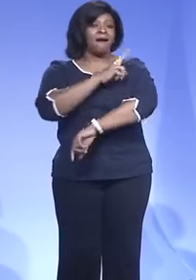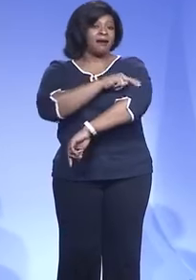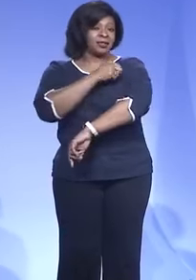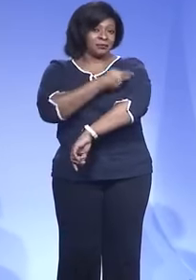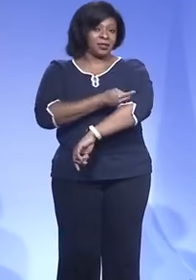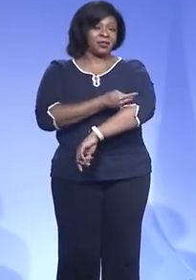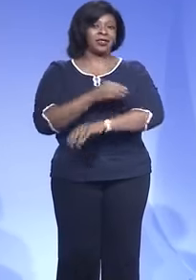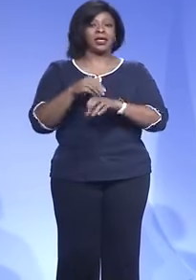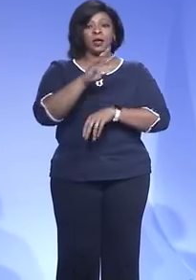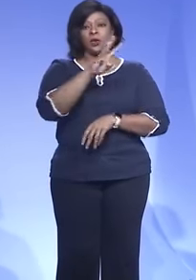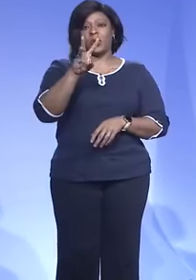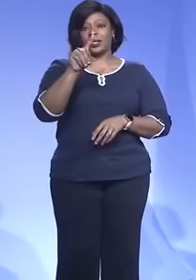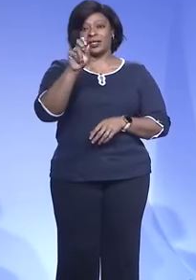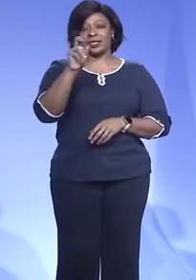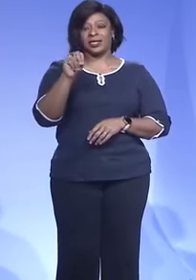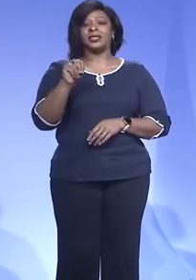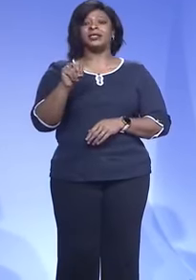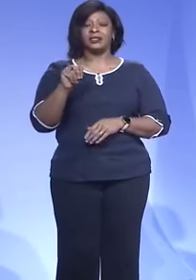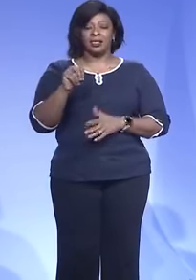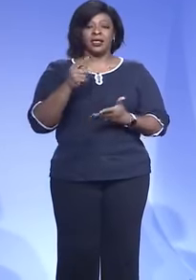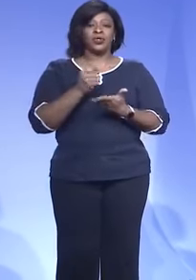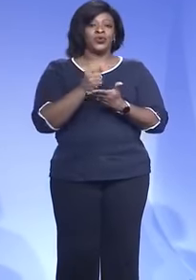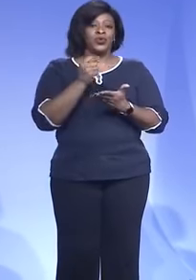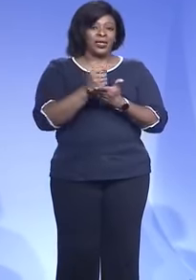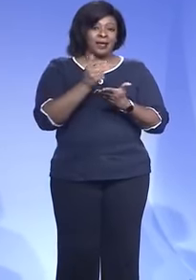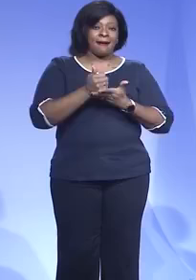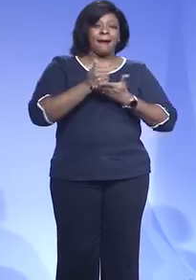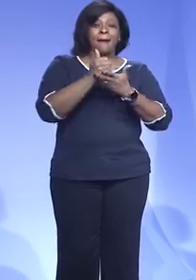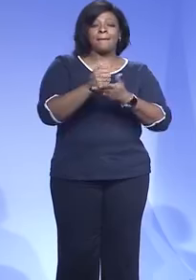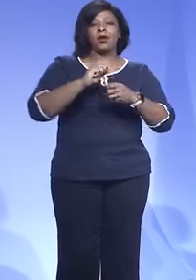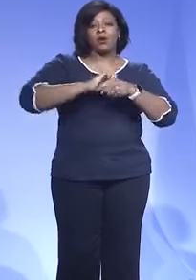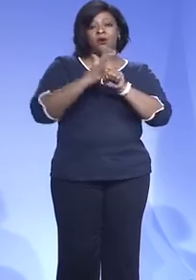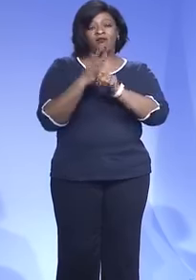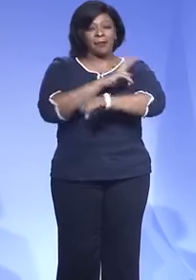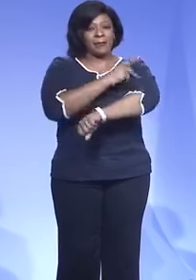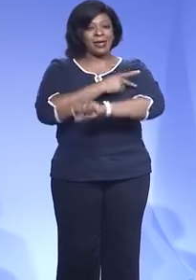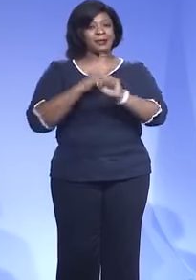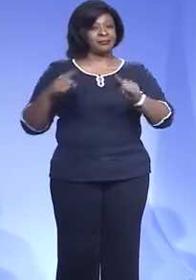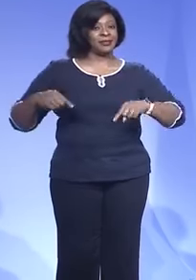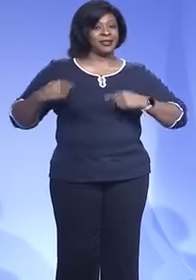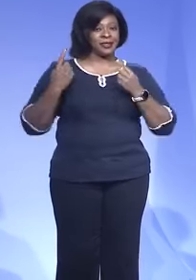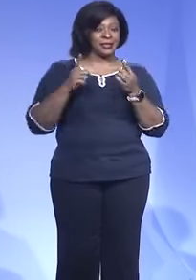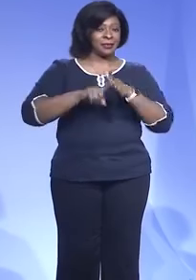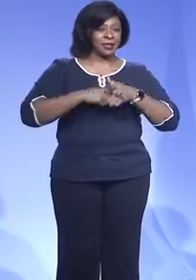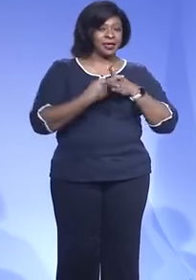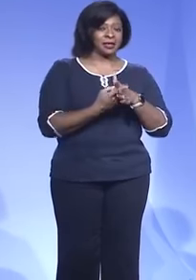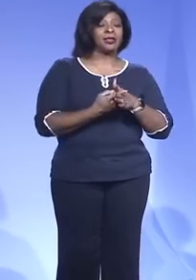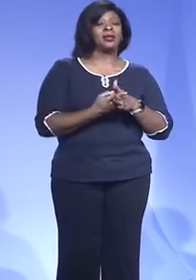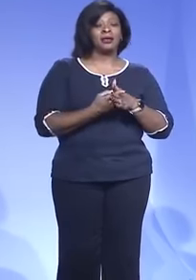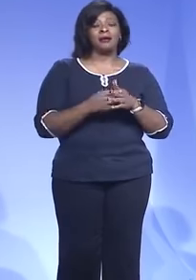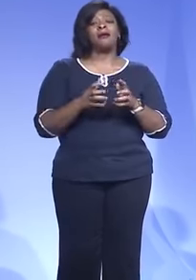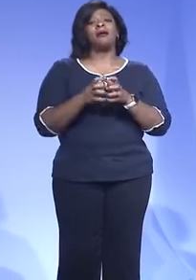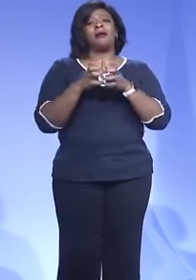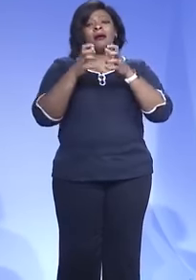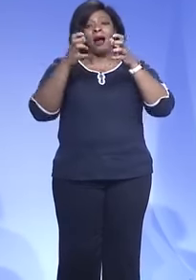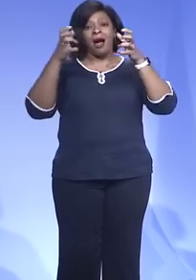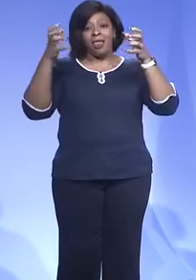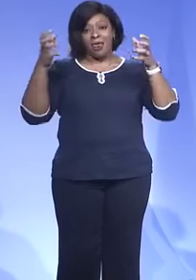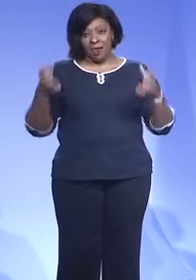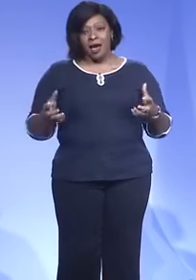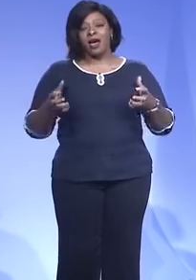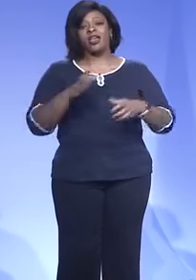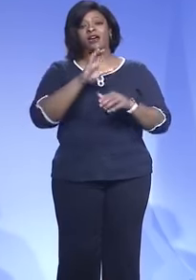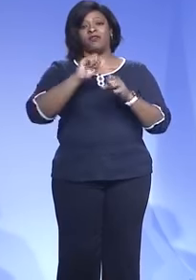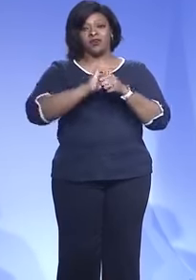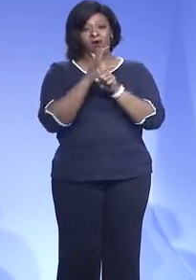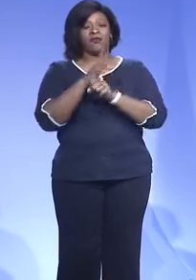hospitals in West Tennessee have been treating COVID patients since the very beginning. A lot of COVID patients. As